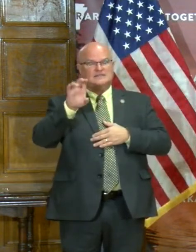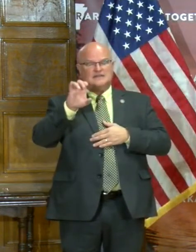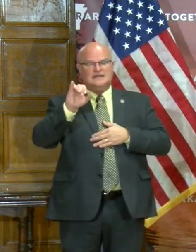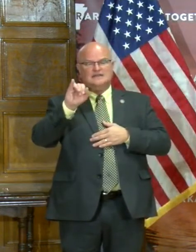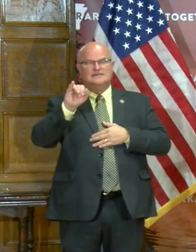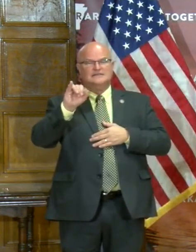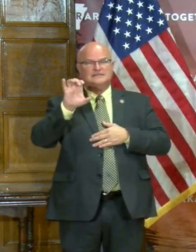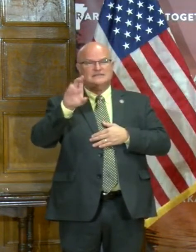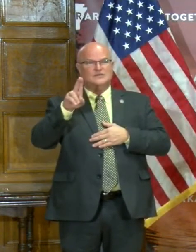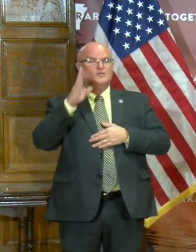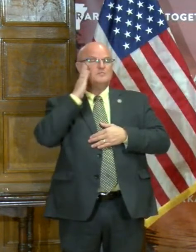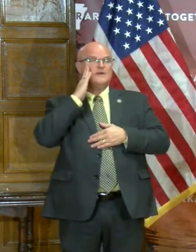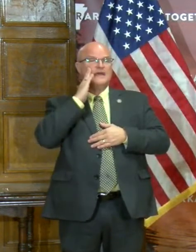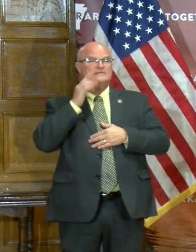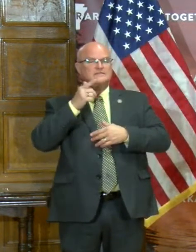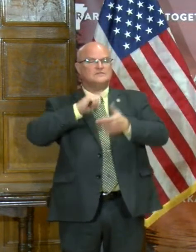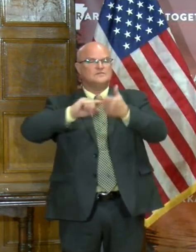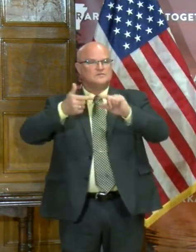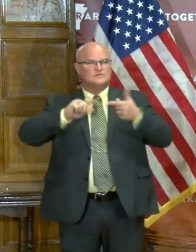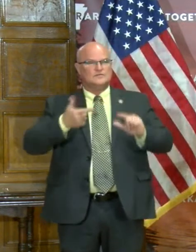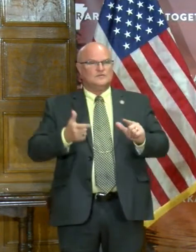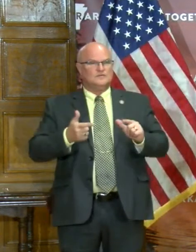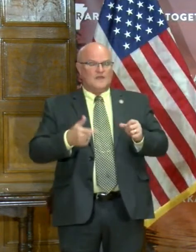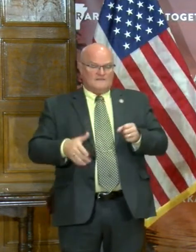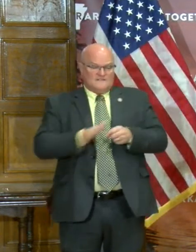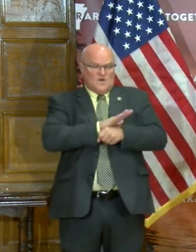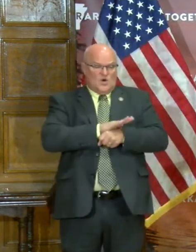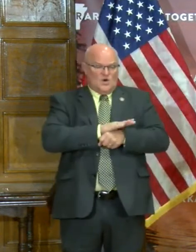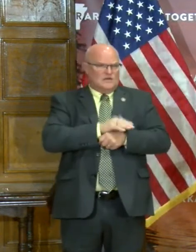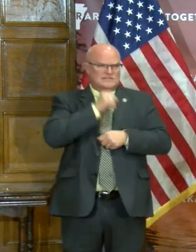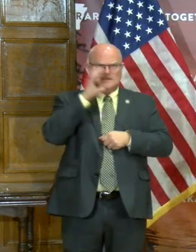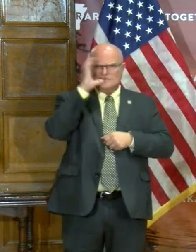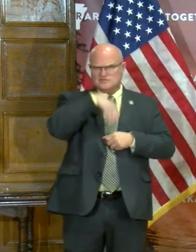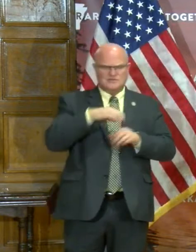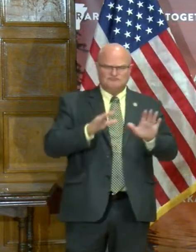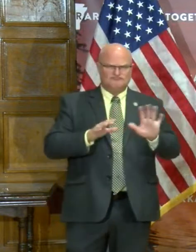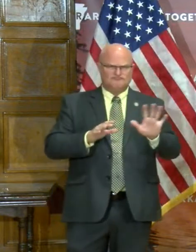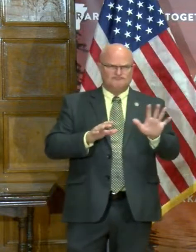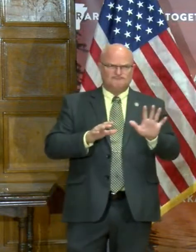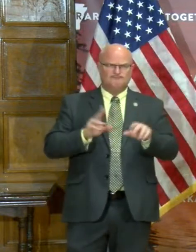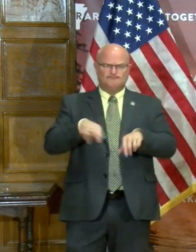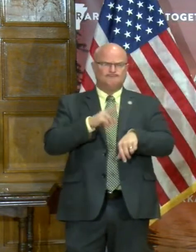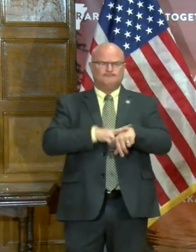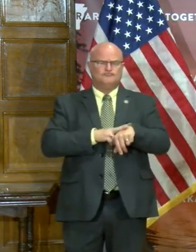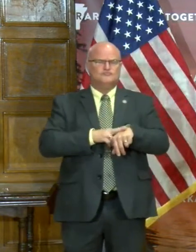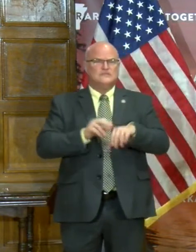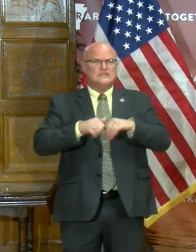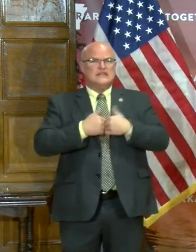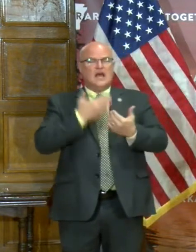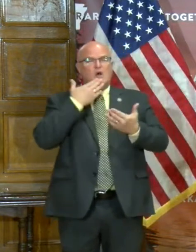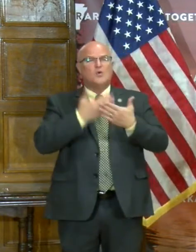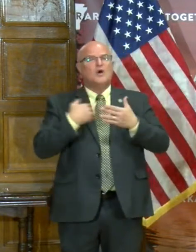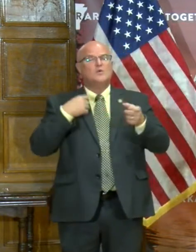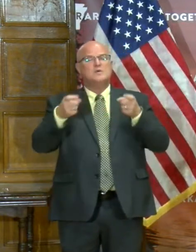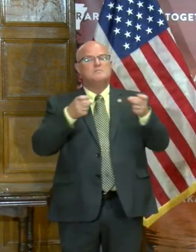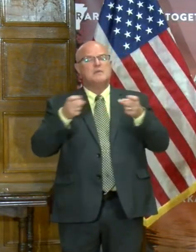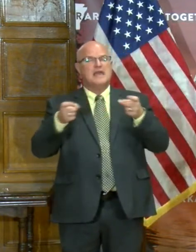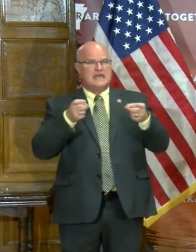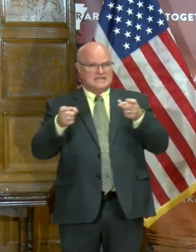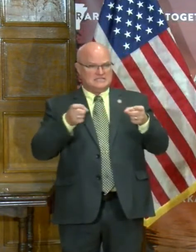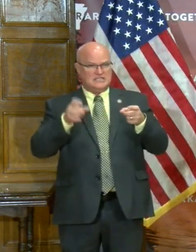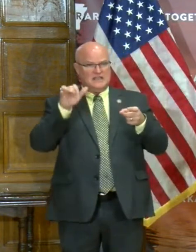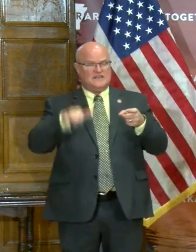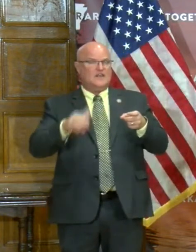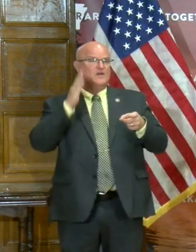over. So for me, being full is not unusual or scary. It's how well are we managing the variables that make